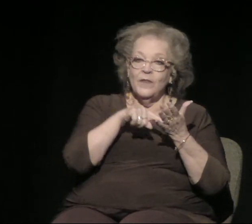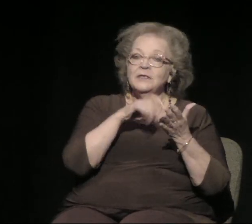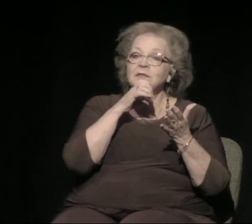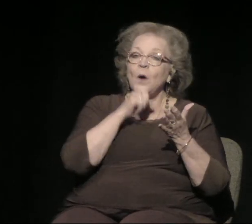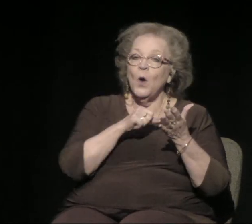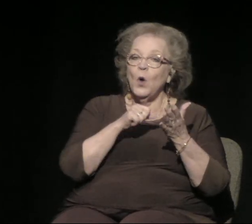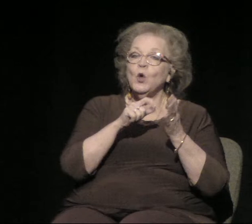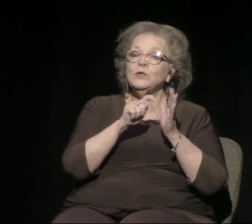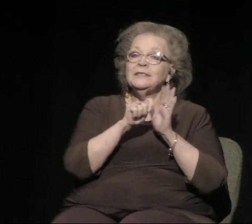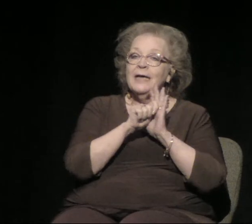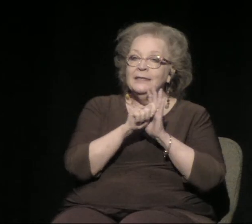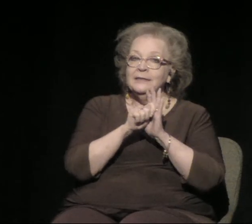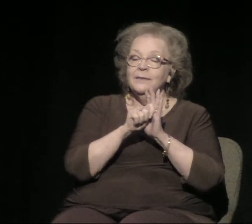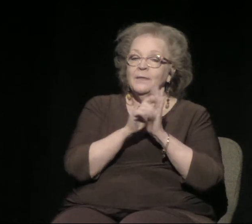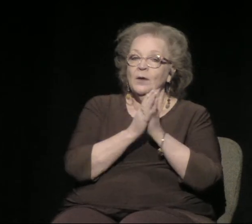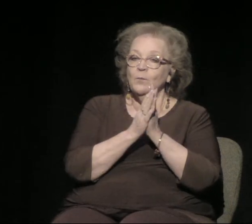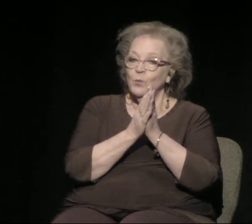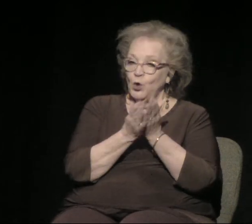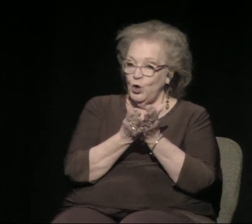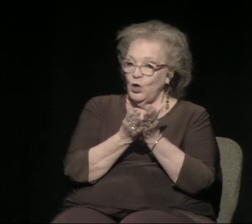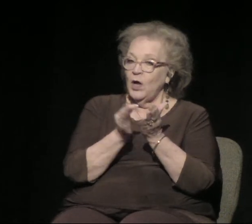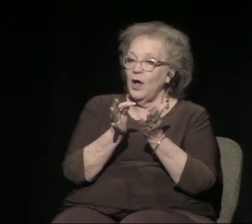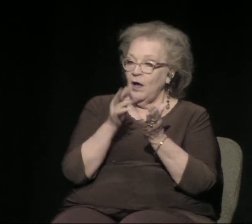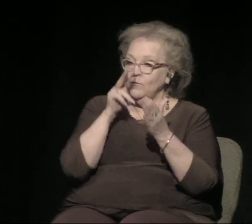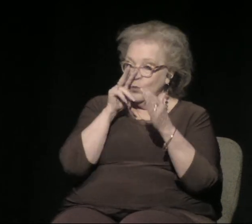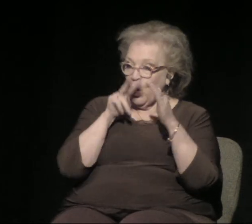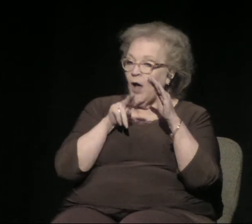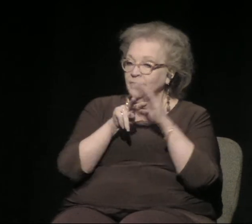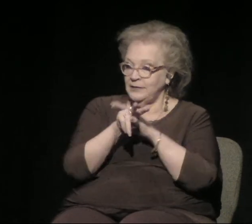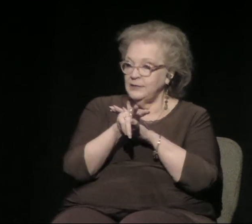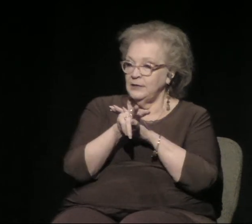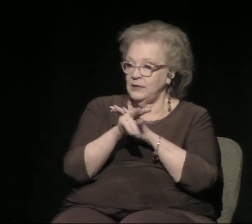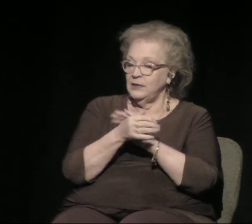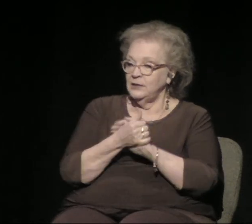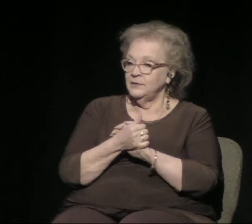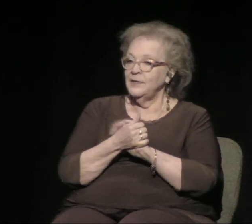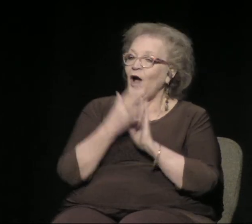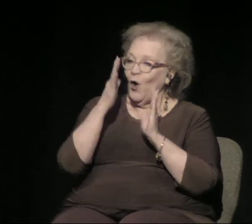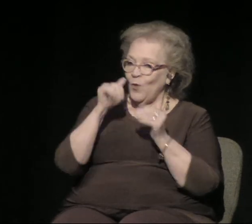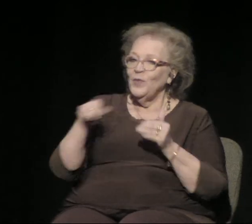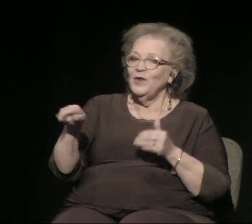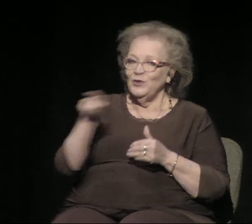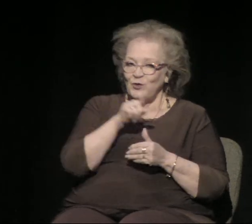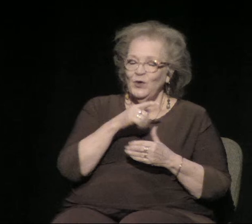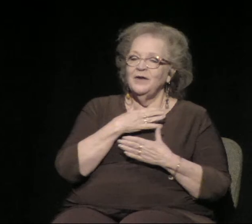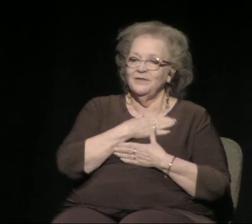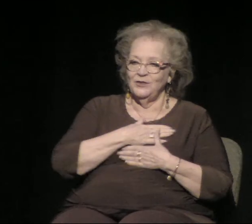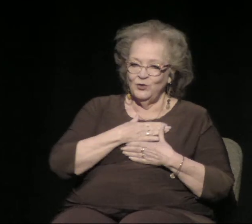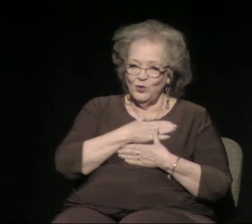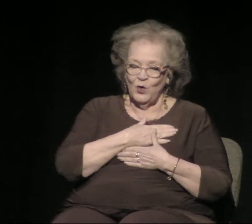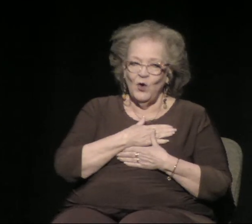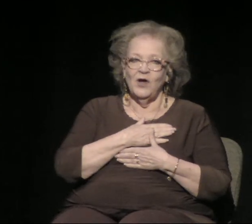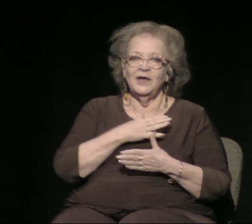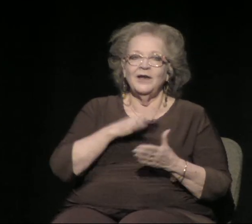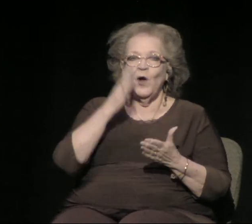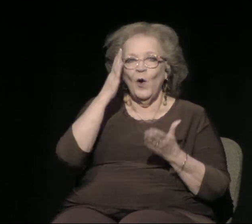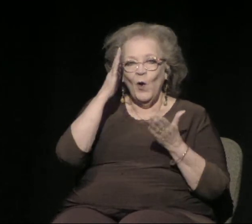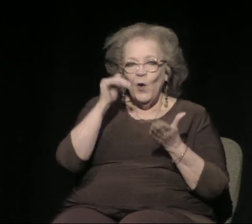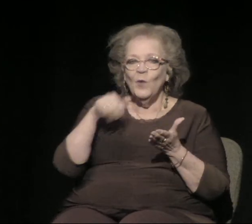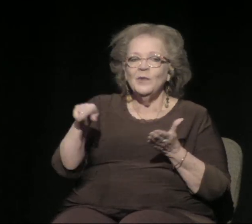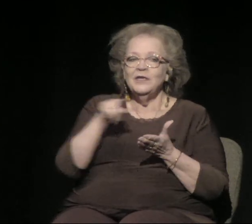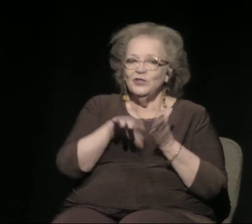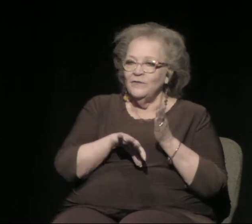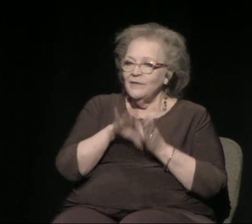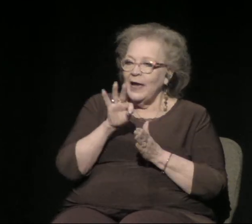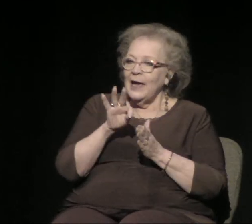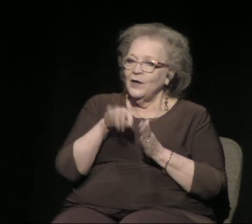So far, we've spent 6 weeks studying Daniel, and I hope that you've enjoyed it. I hope that you have found